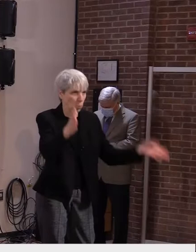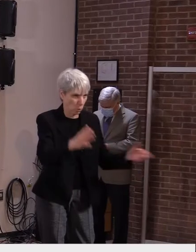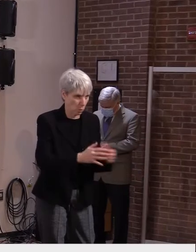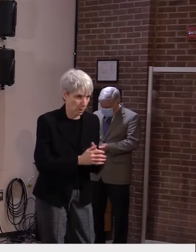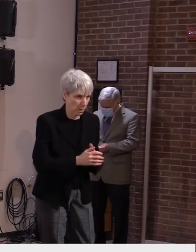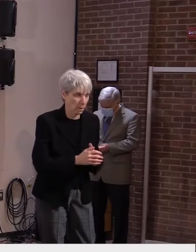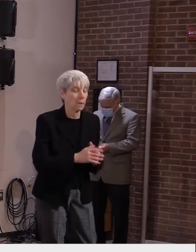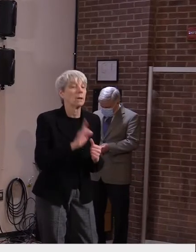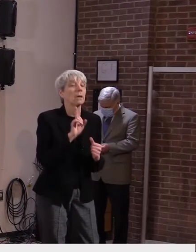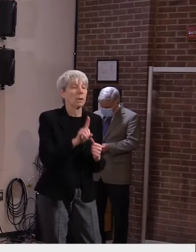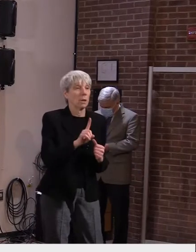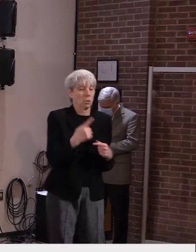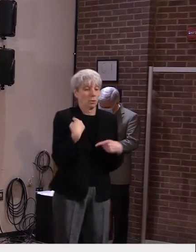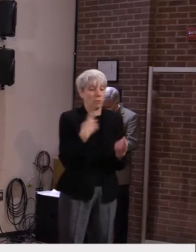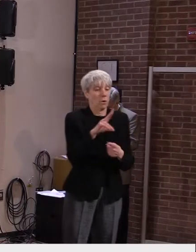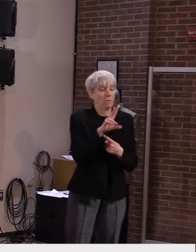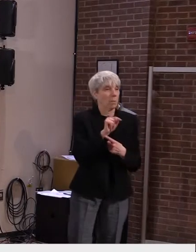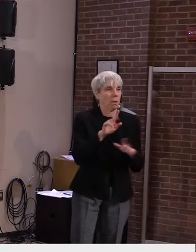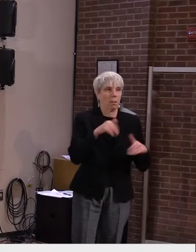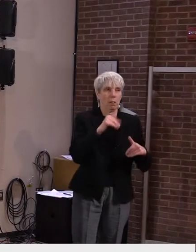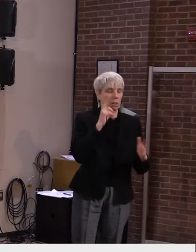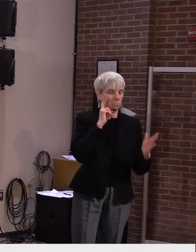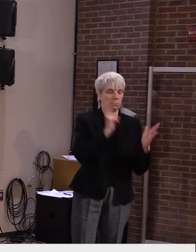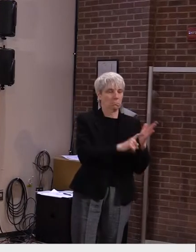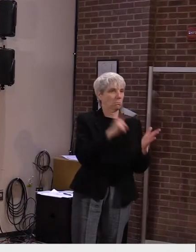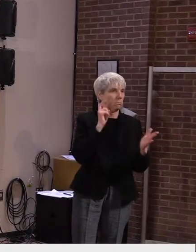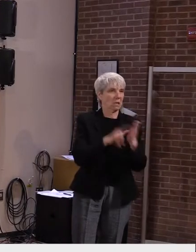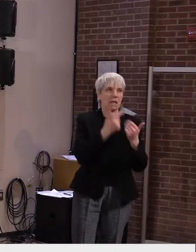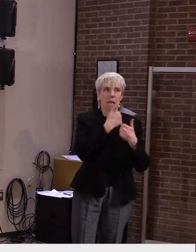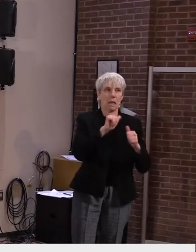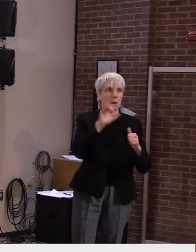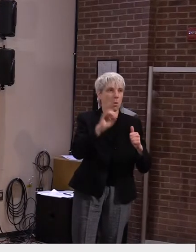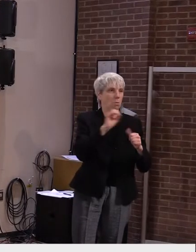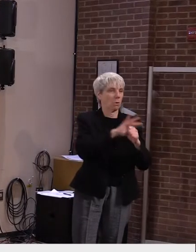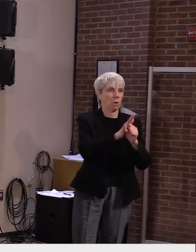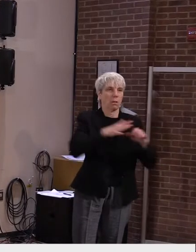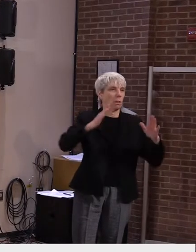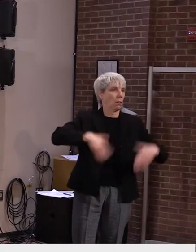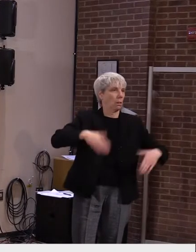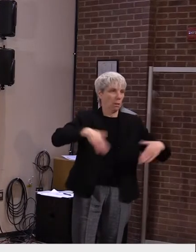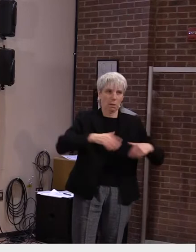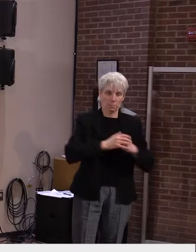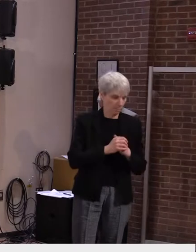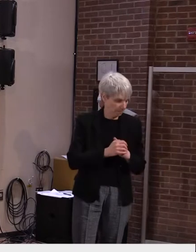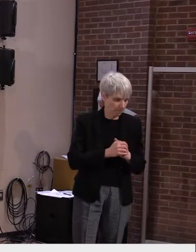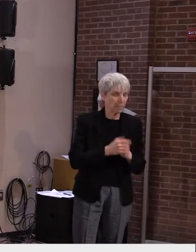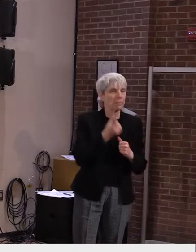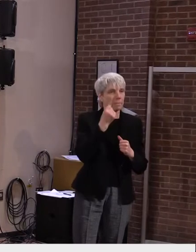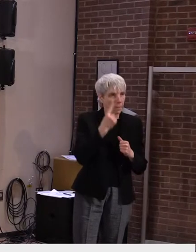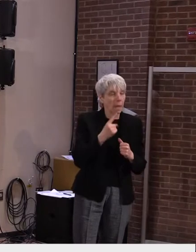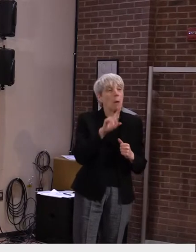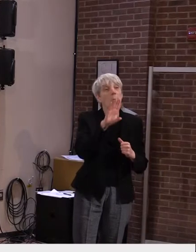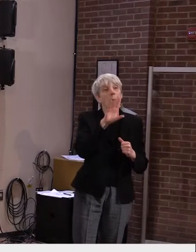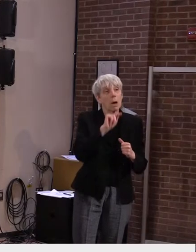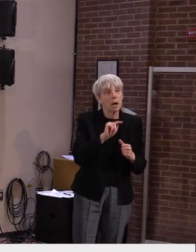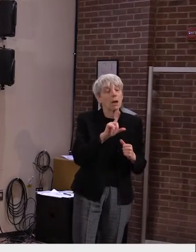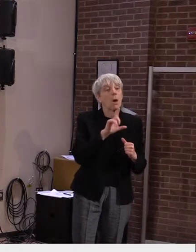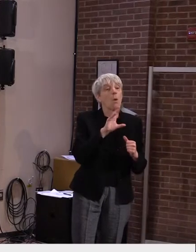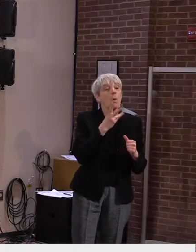the Omicron variant in Vermont to date. We continue to obtain genomic sequencing information